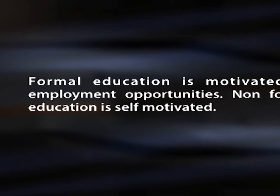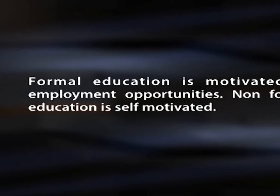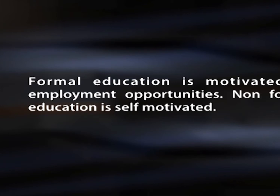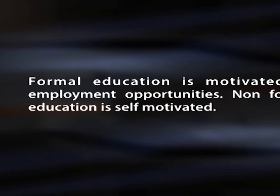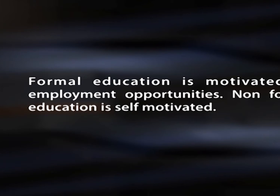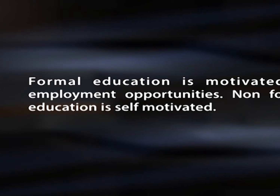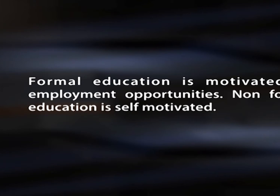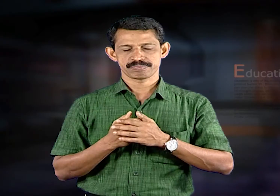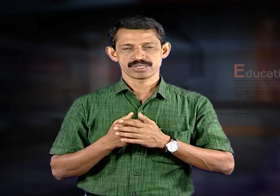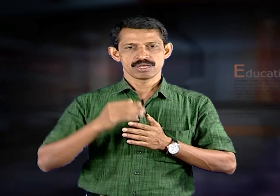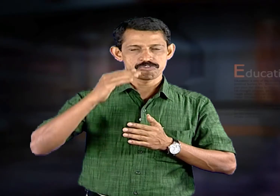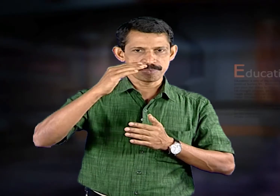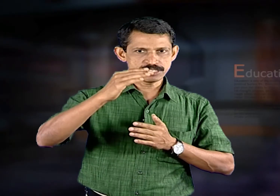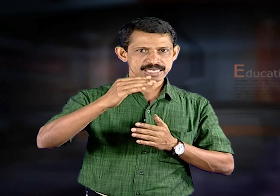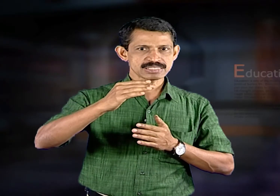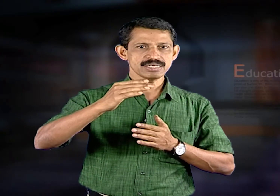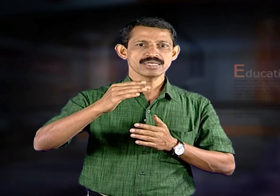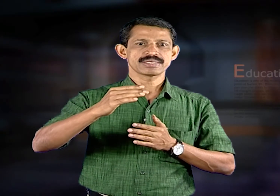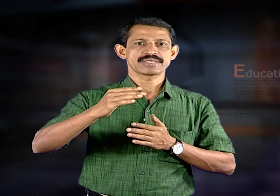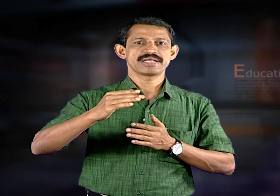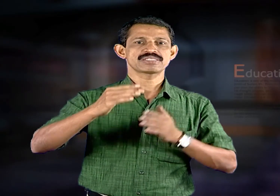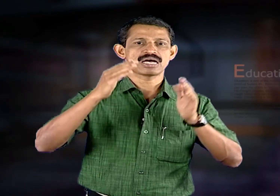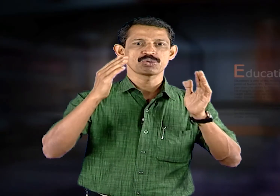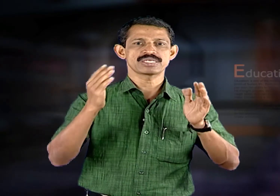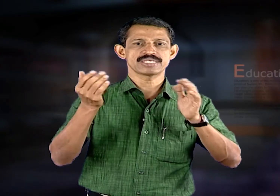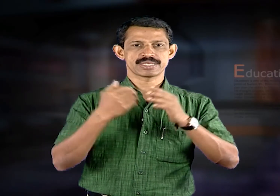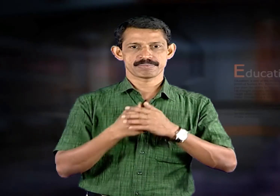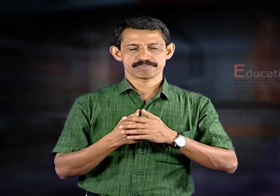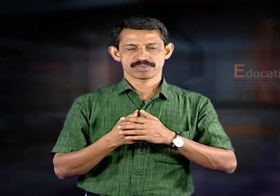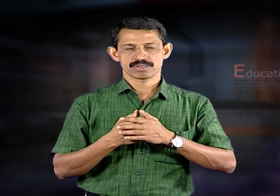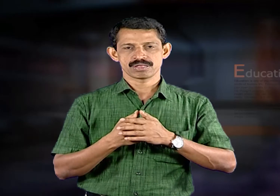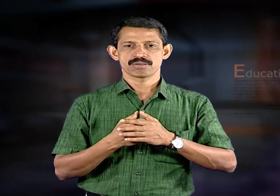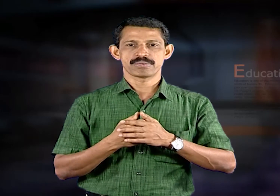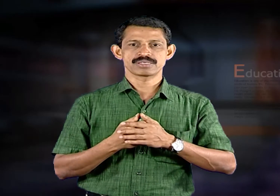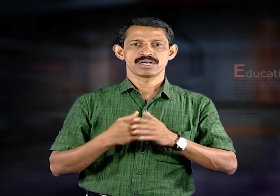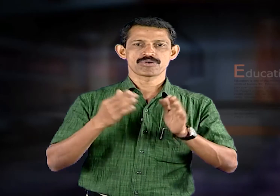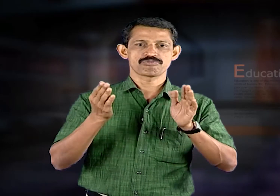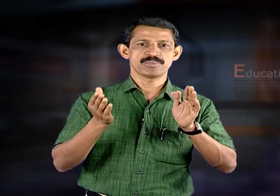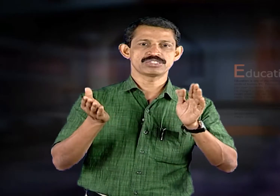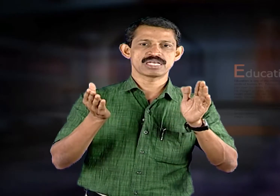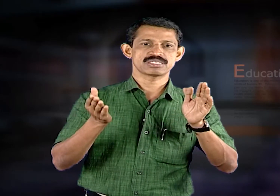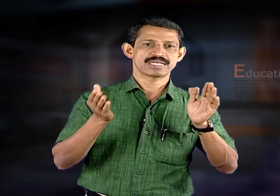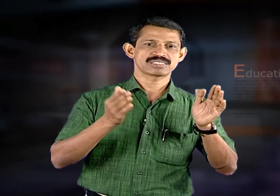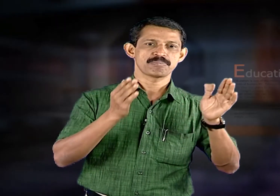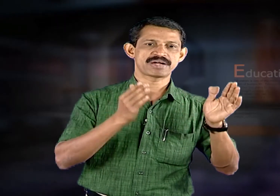self-motivated. Formal education is authoritarian, but non-formal education is